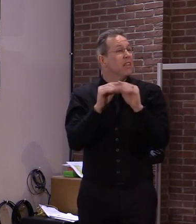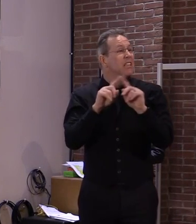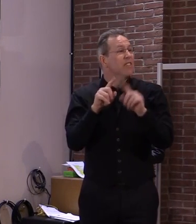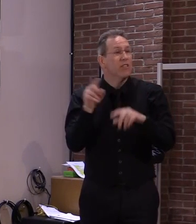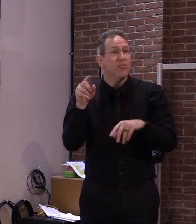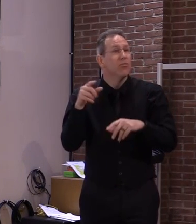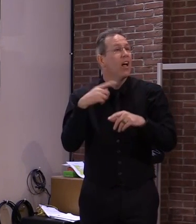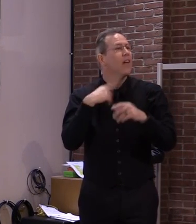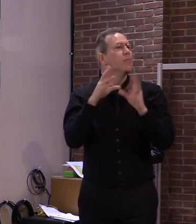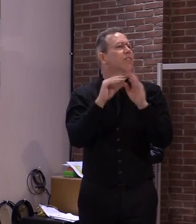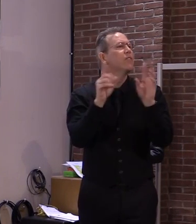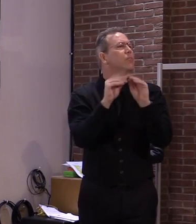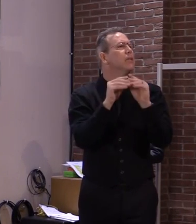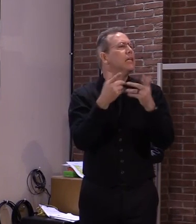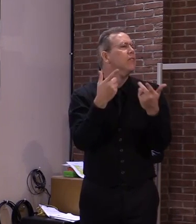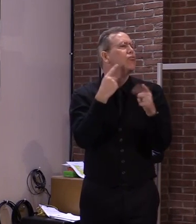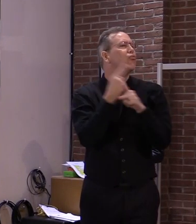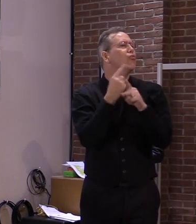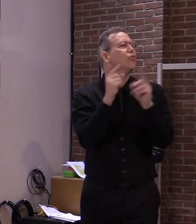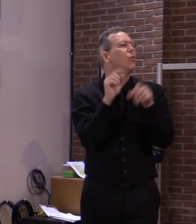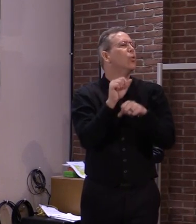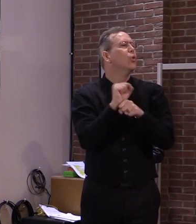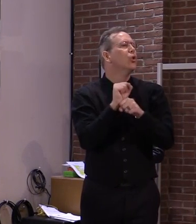Yes. Okay, thank you. Okay.